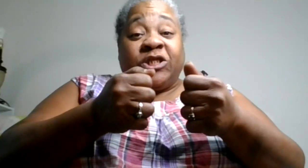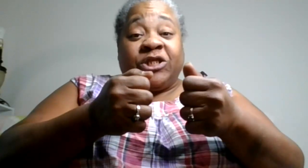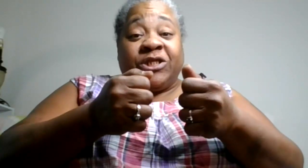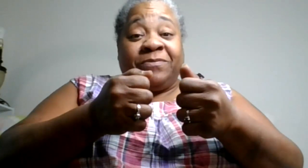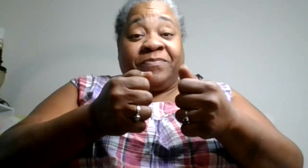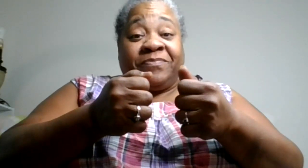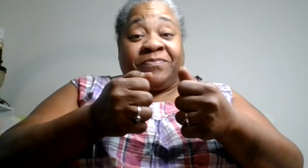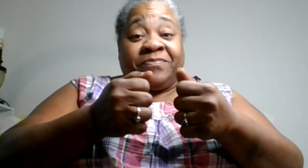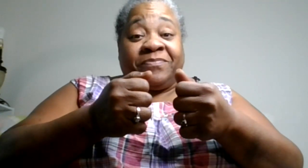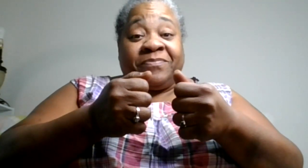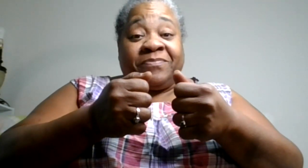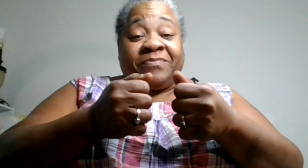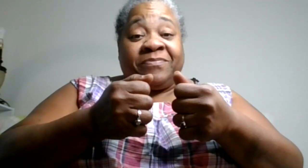Each.